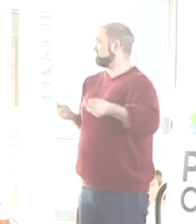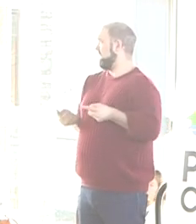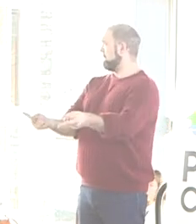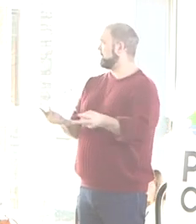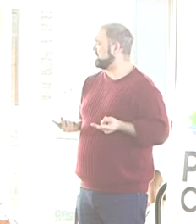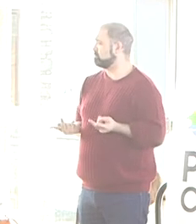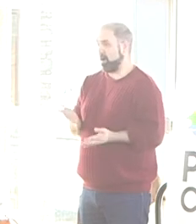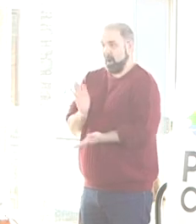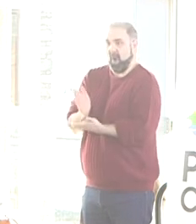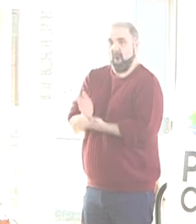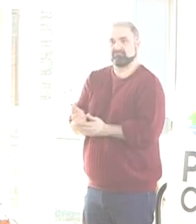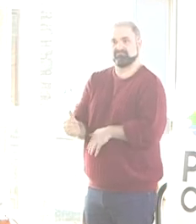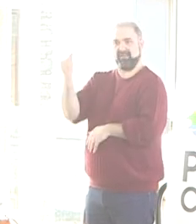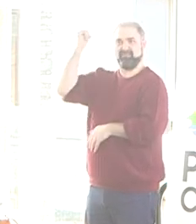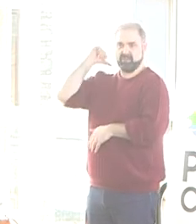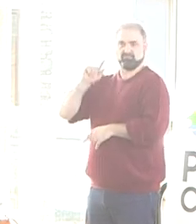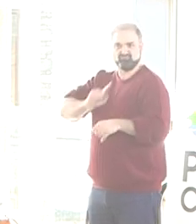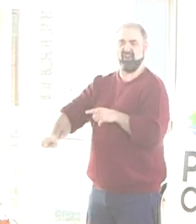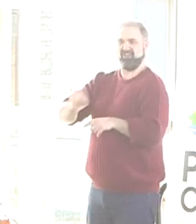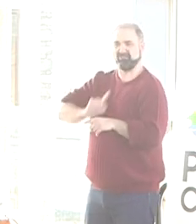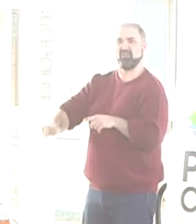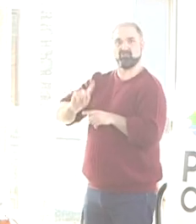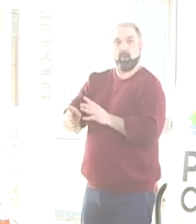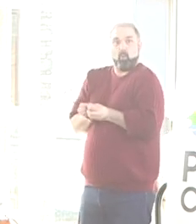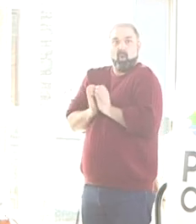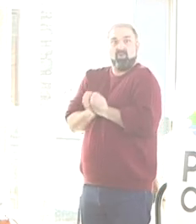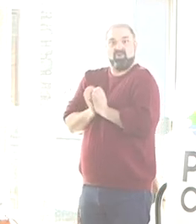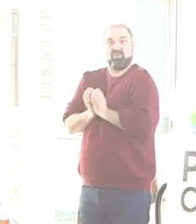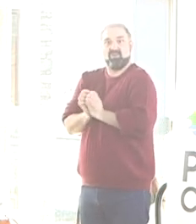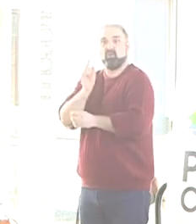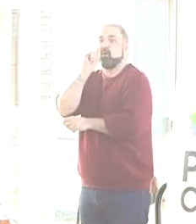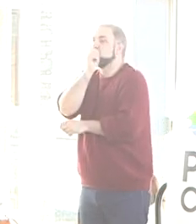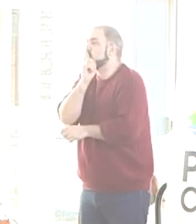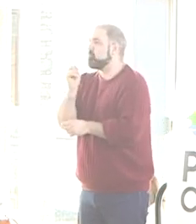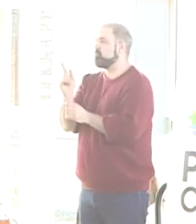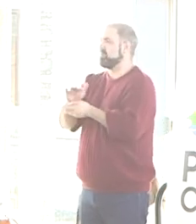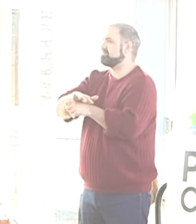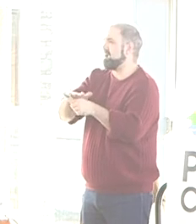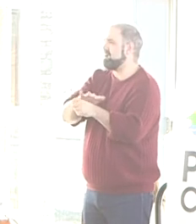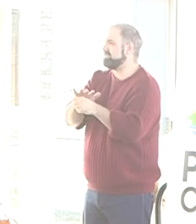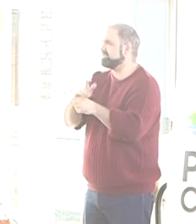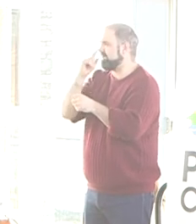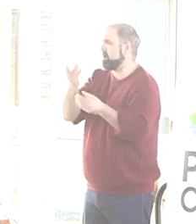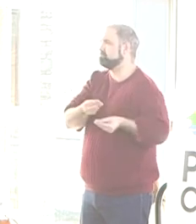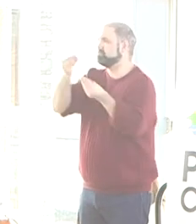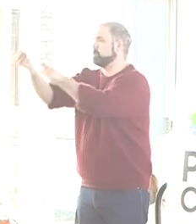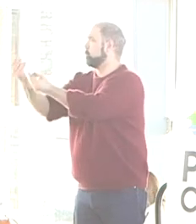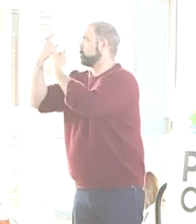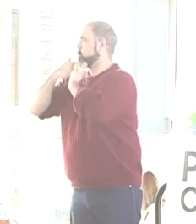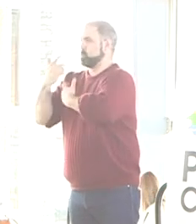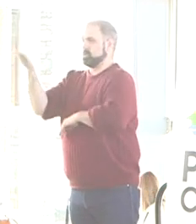But we did it, and it was worth doing, and it proved that the case could be taken. And that was the important